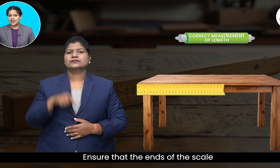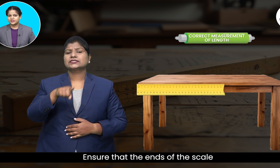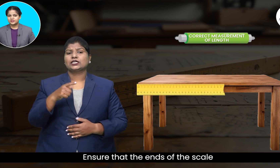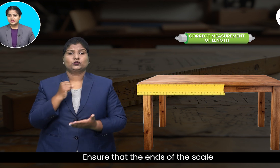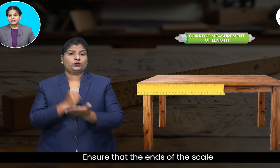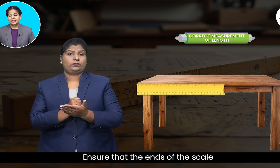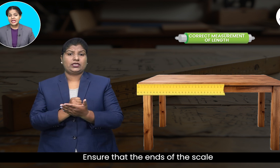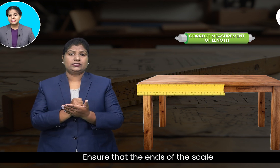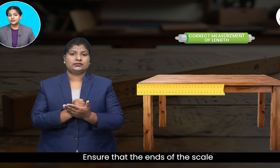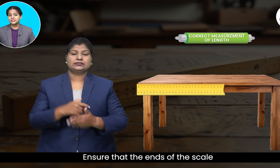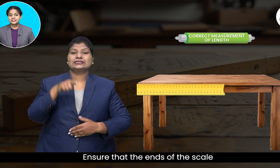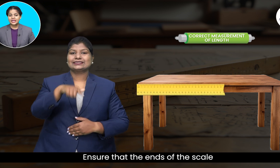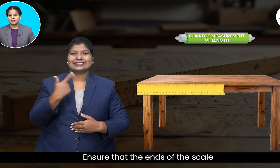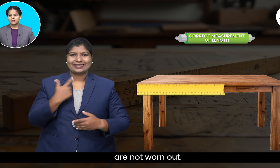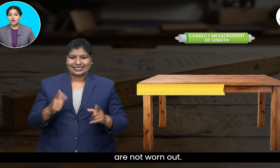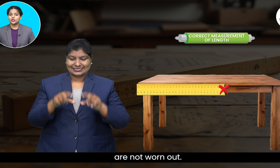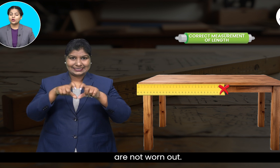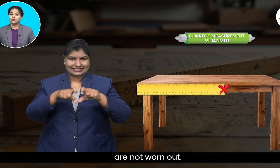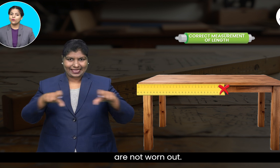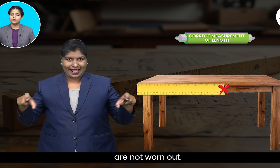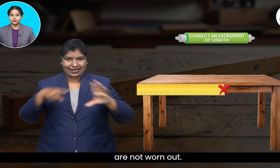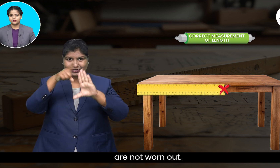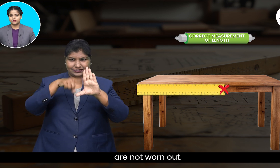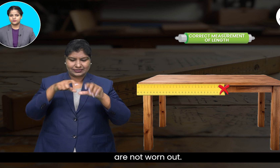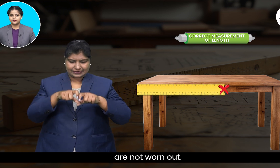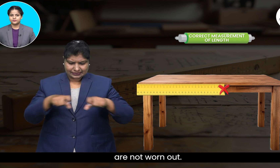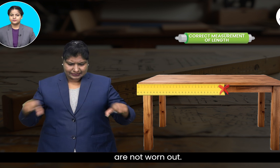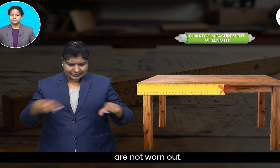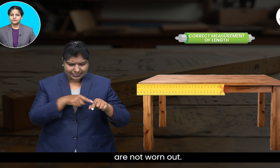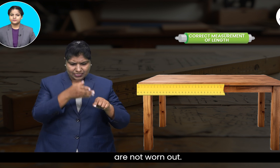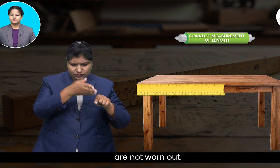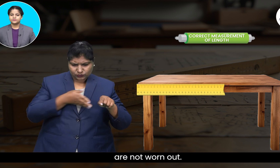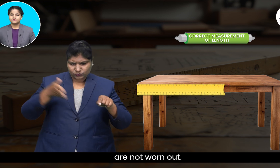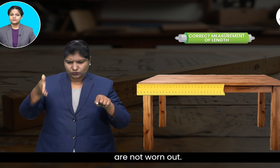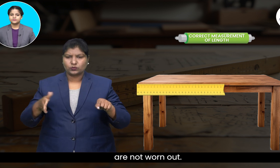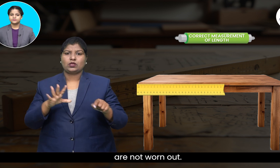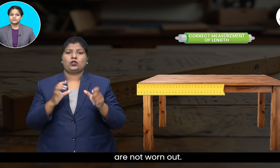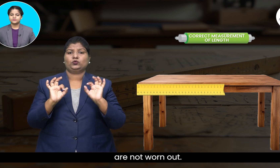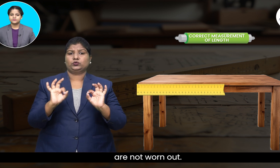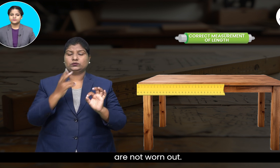Ensure that the ends of the scale are not worn out.